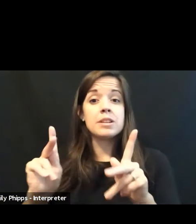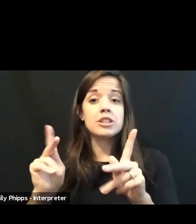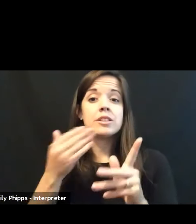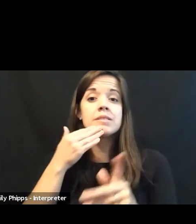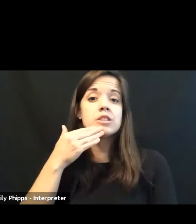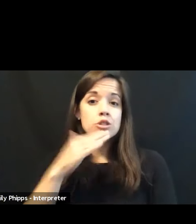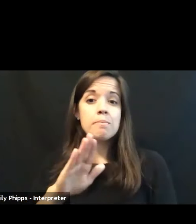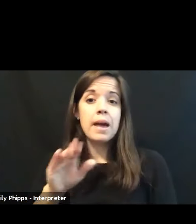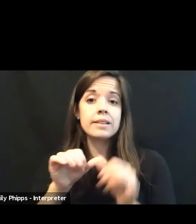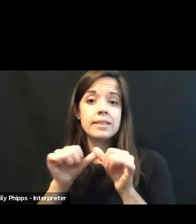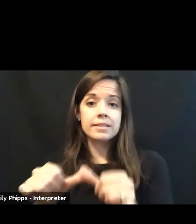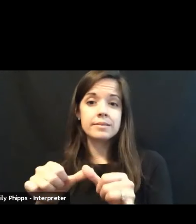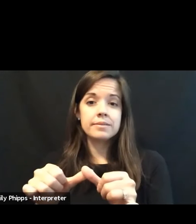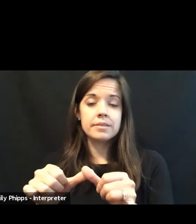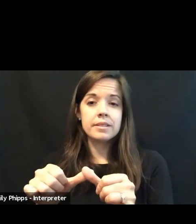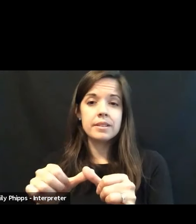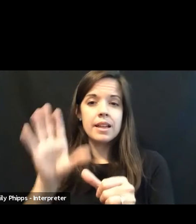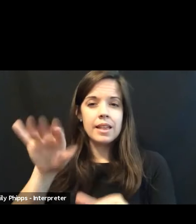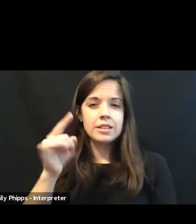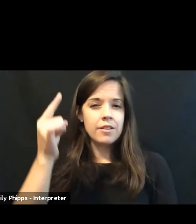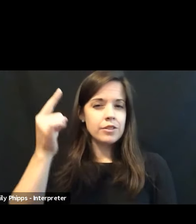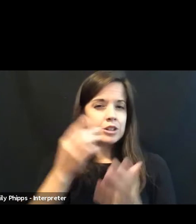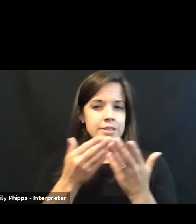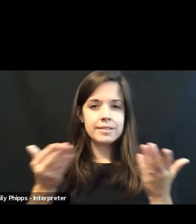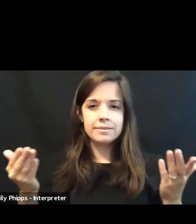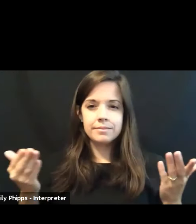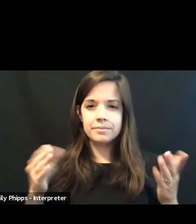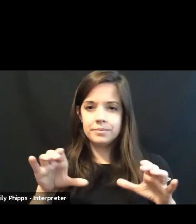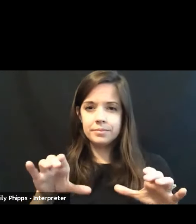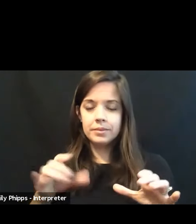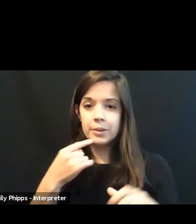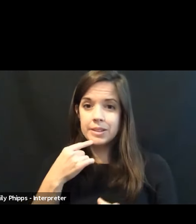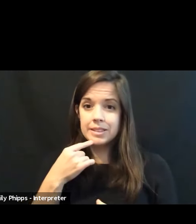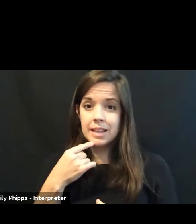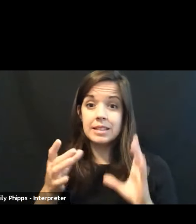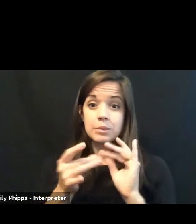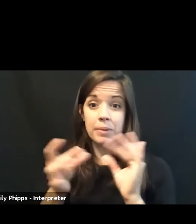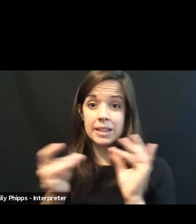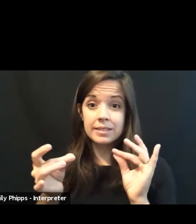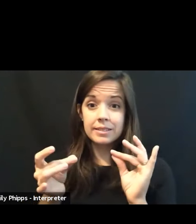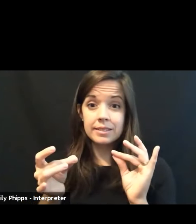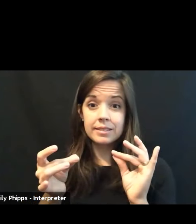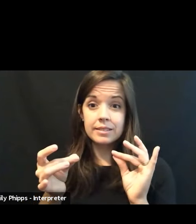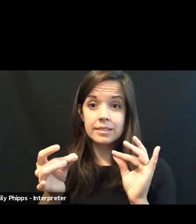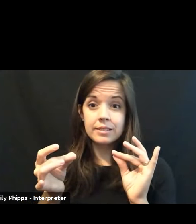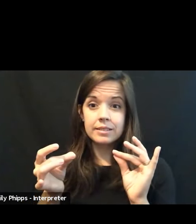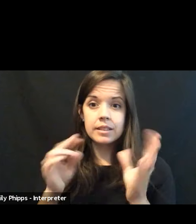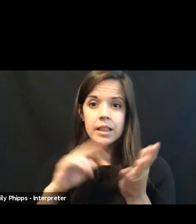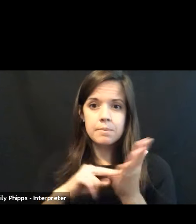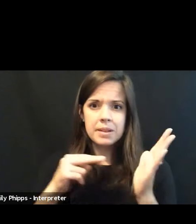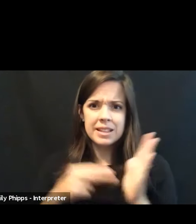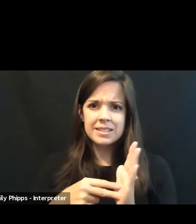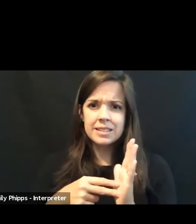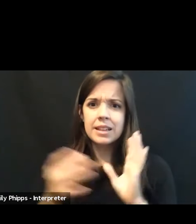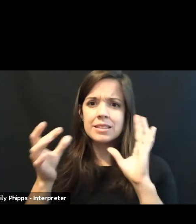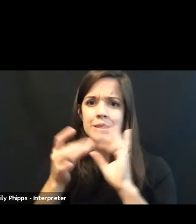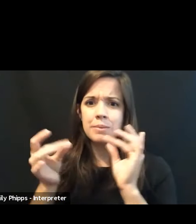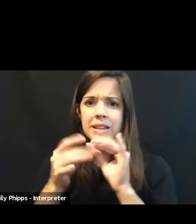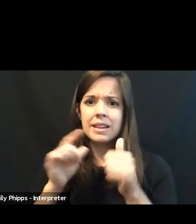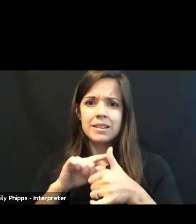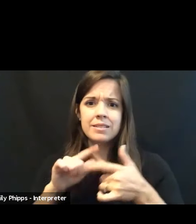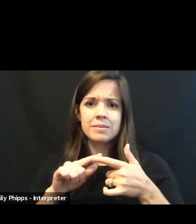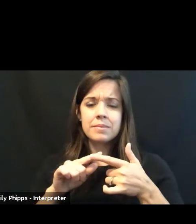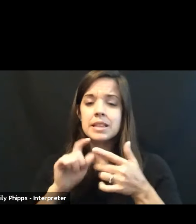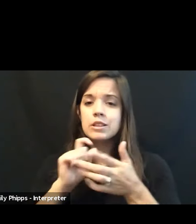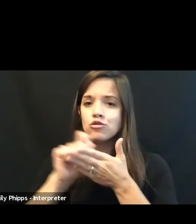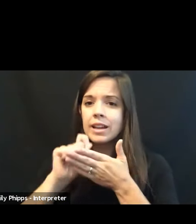that's one of the first things that you can do. when I say speak, that means speaking, that means writing,